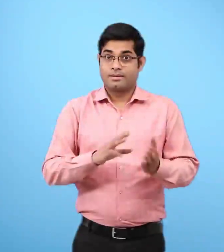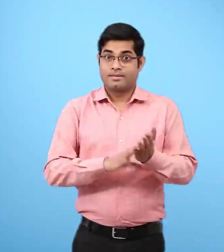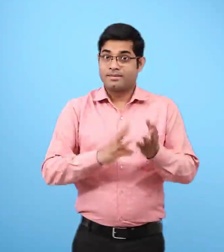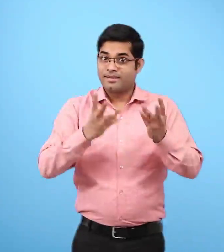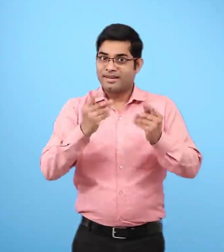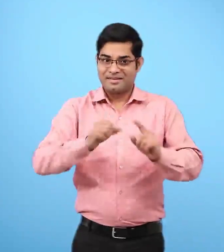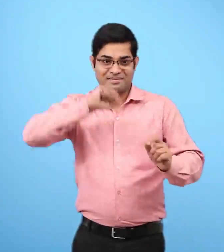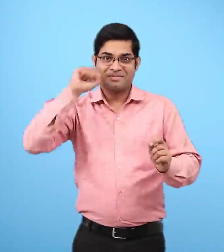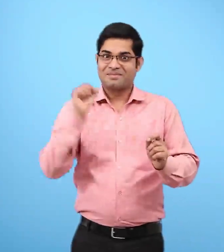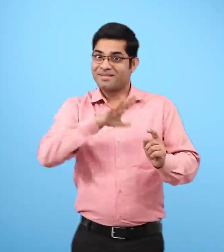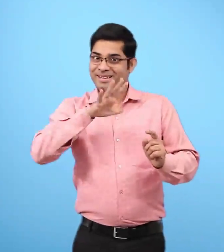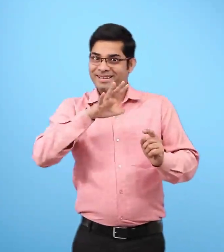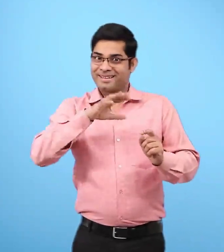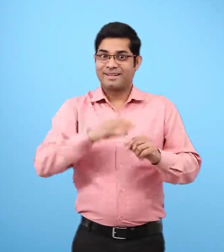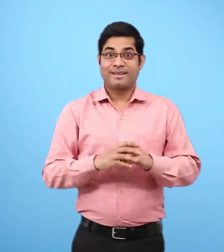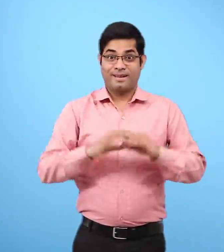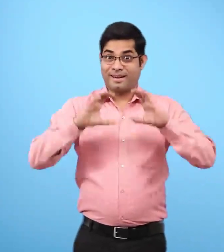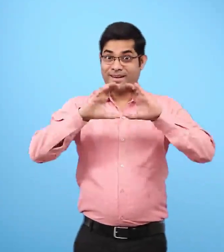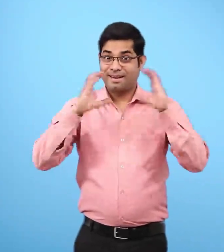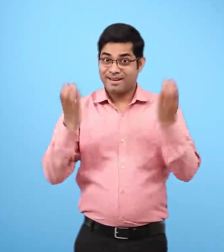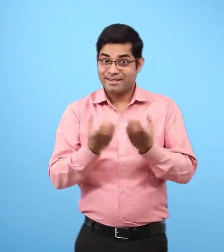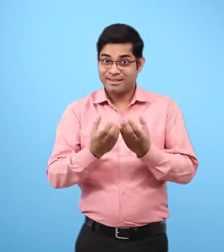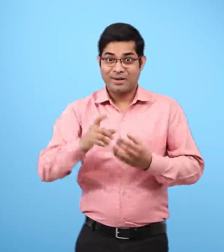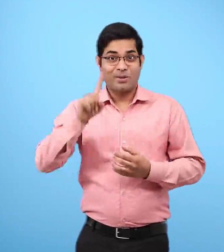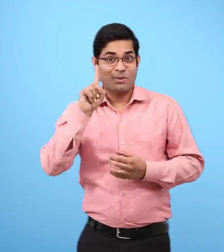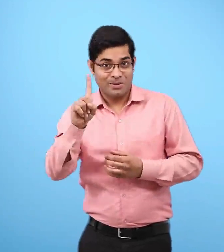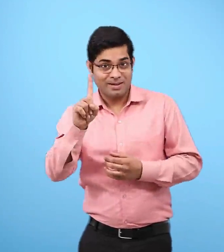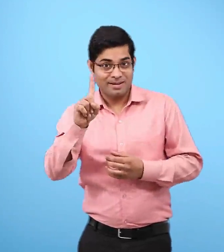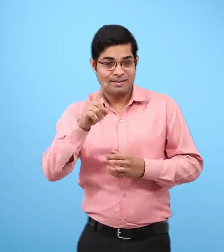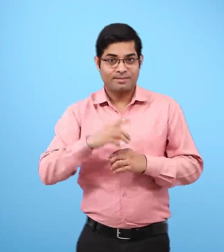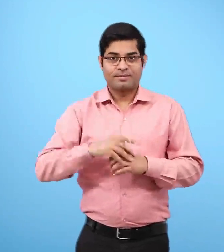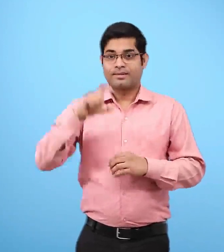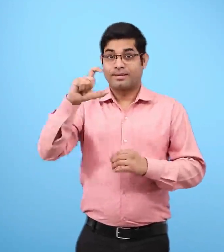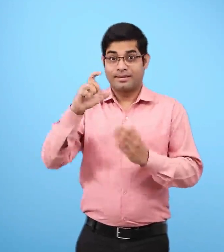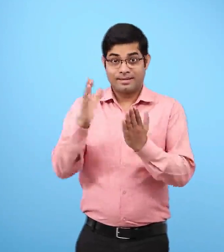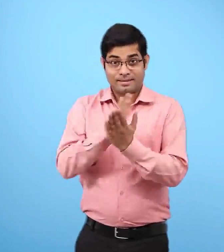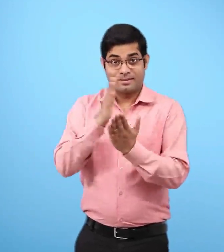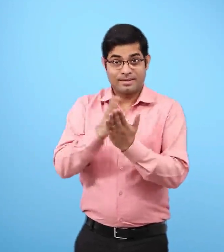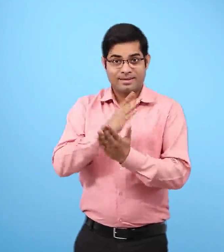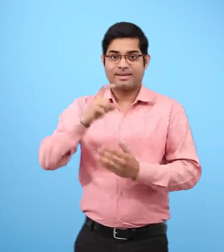Math Magic 1. Textbook in Mathematics for Class 1, Chapter